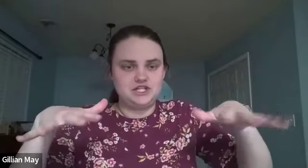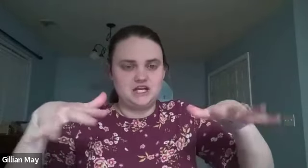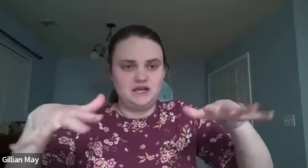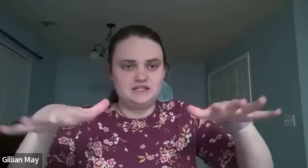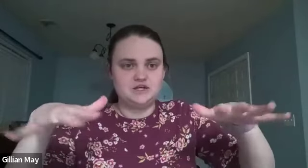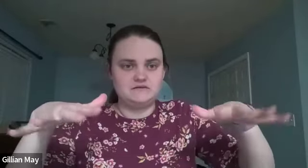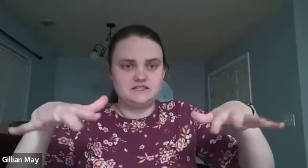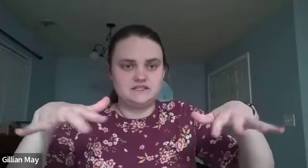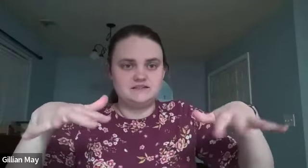shaking your hands, nervous.